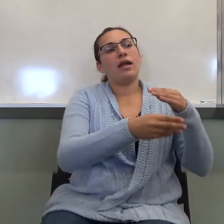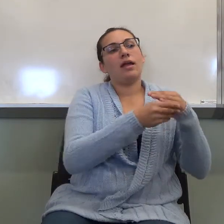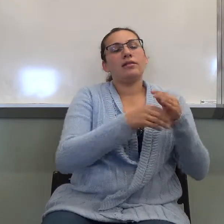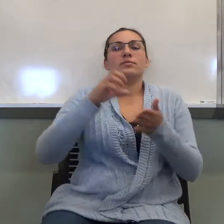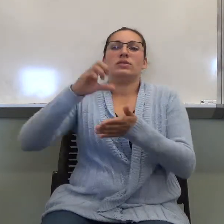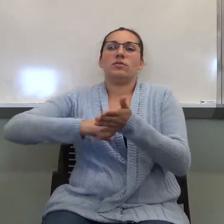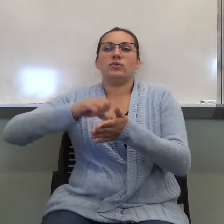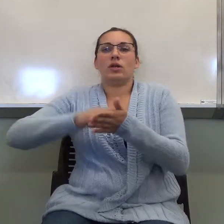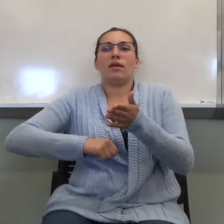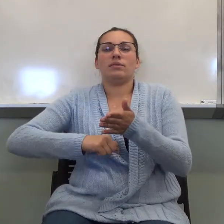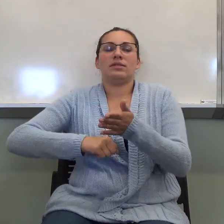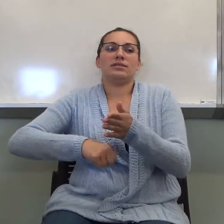negatives.